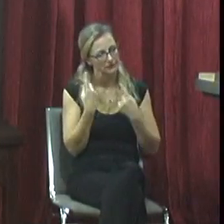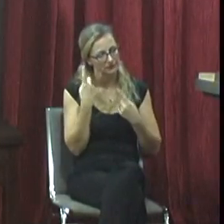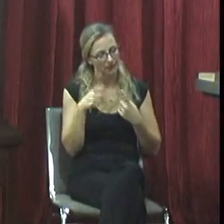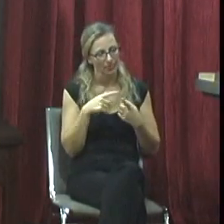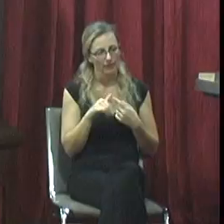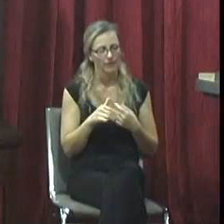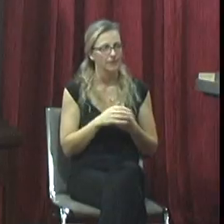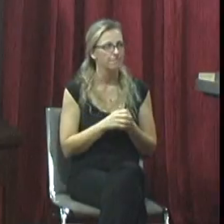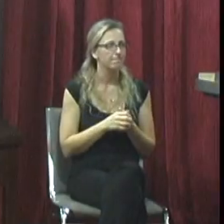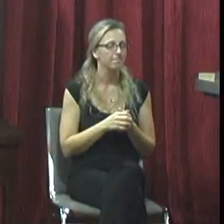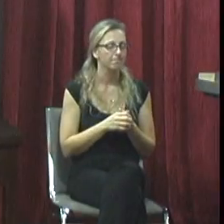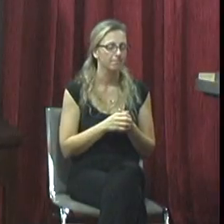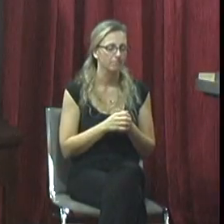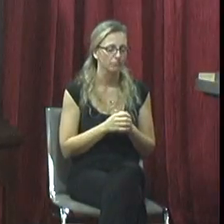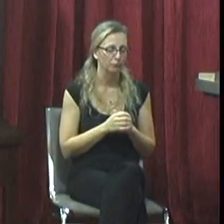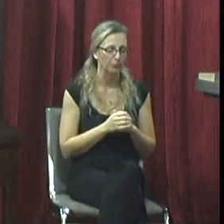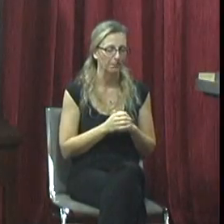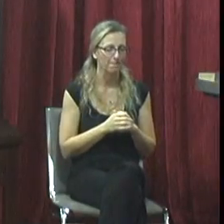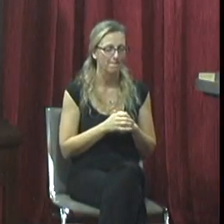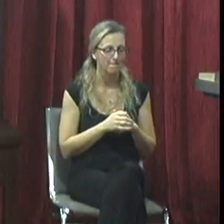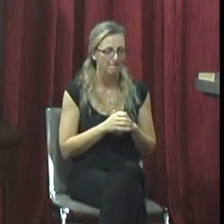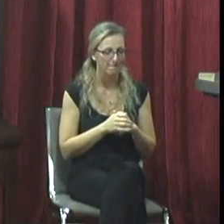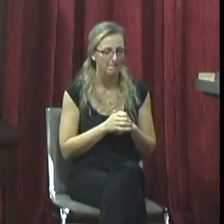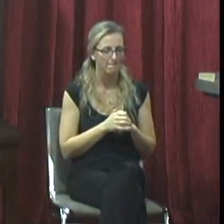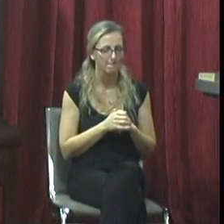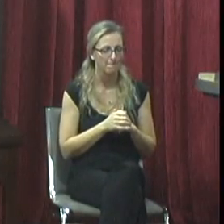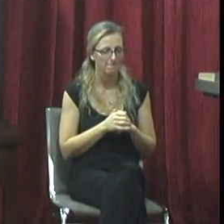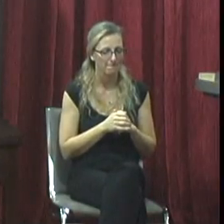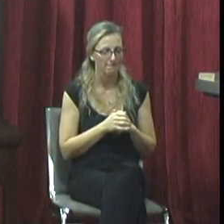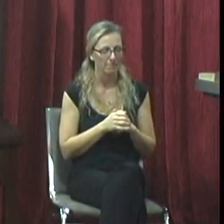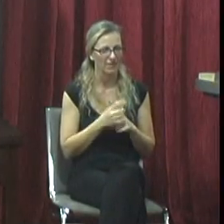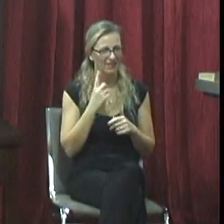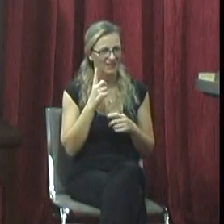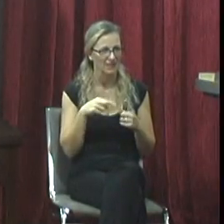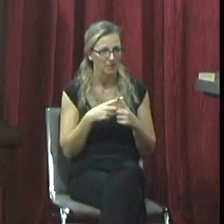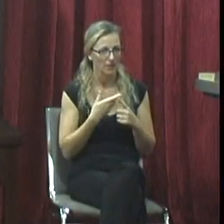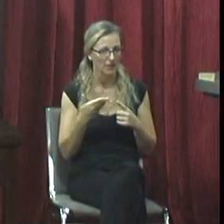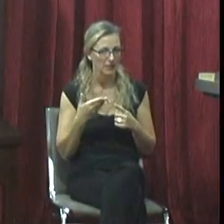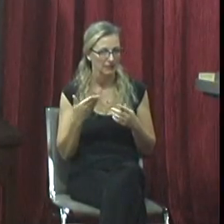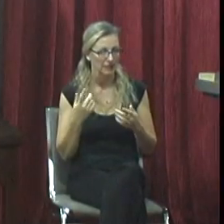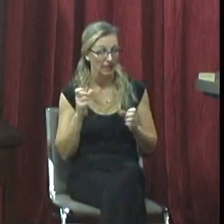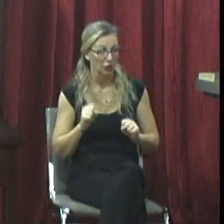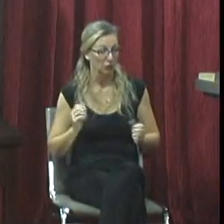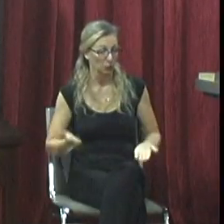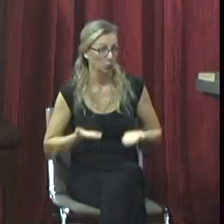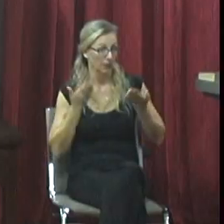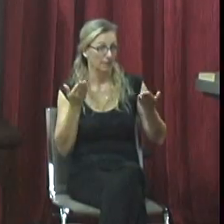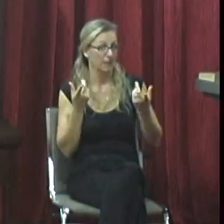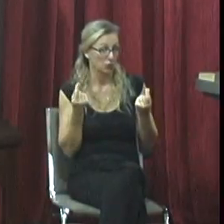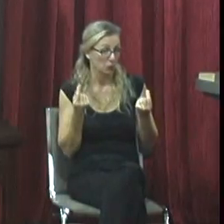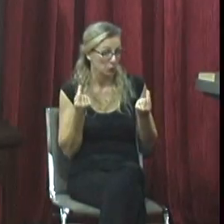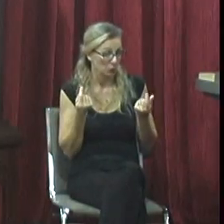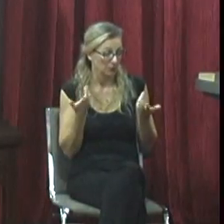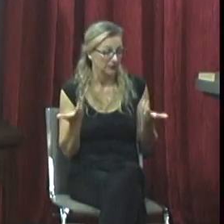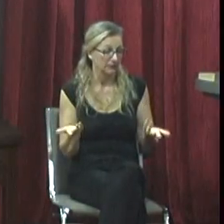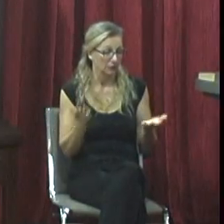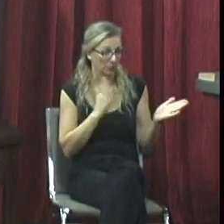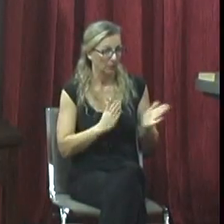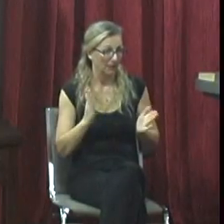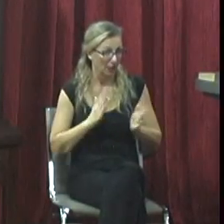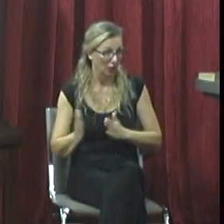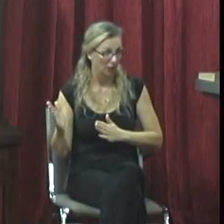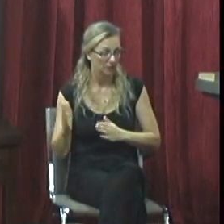that, and I was thinking of the things that I could recommend that you all do in the natural to